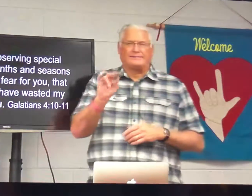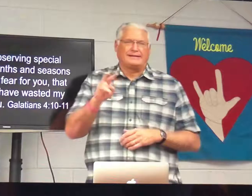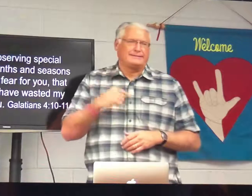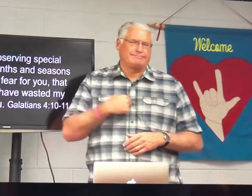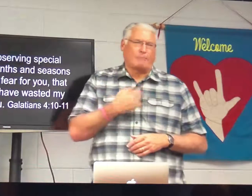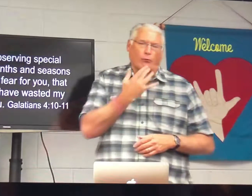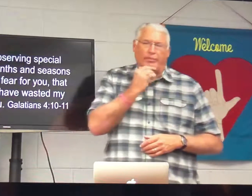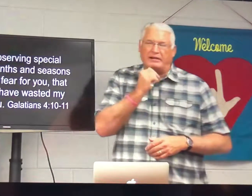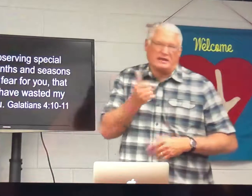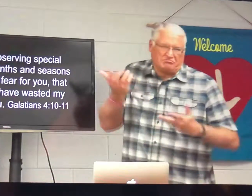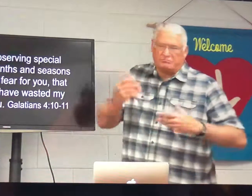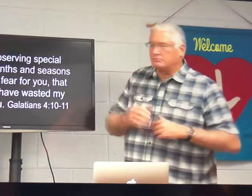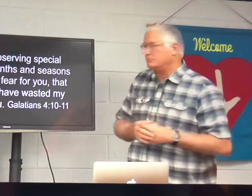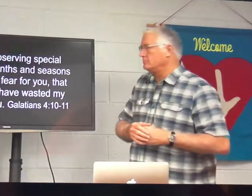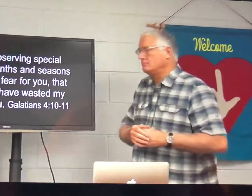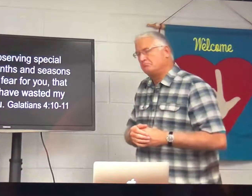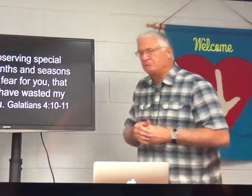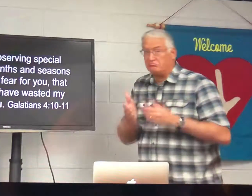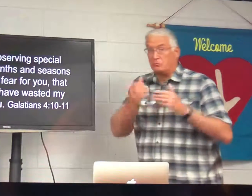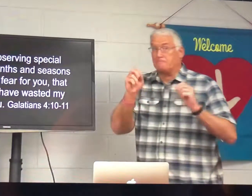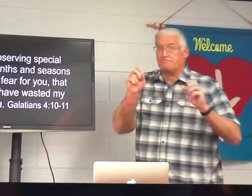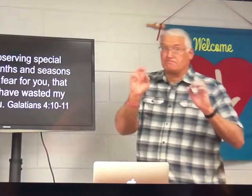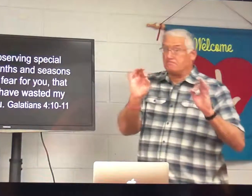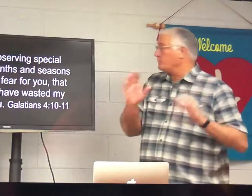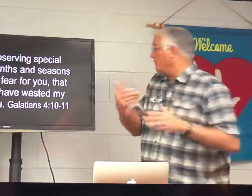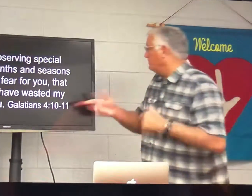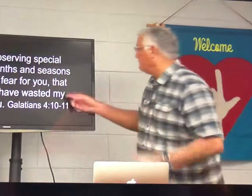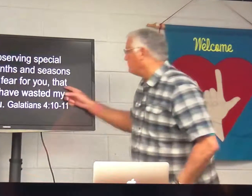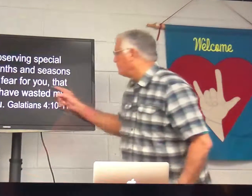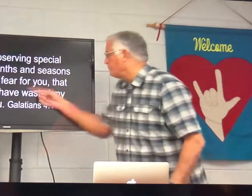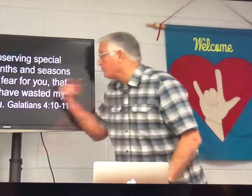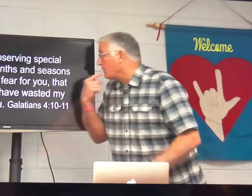Polka, a home run in the second and a home run in the seventh.